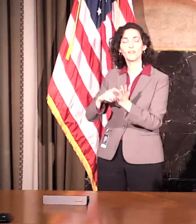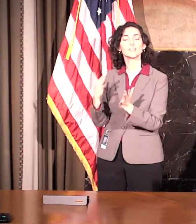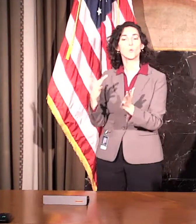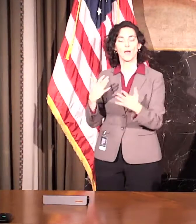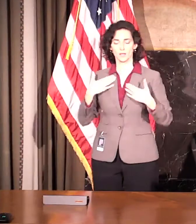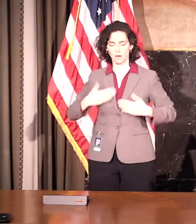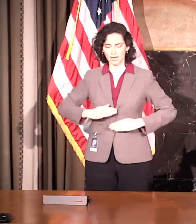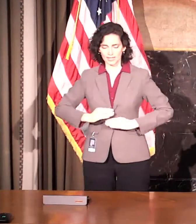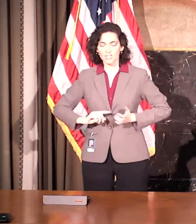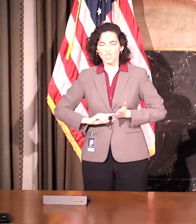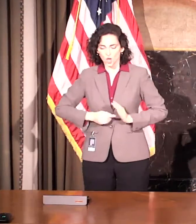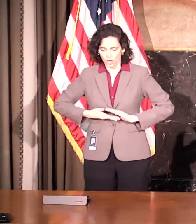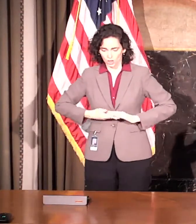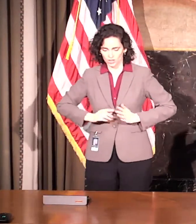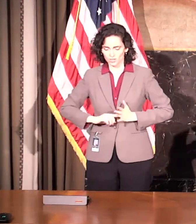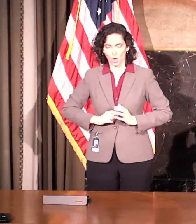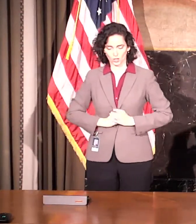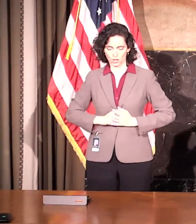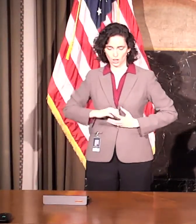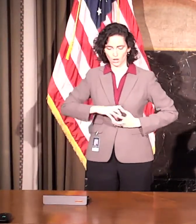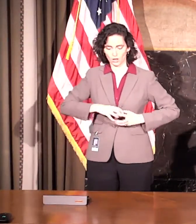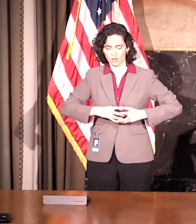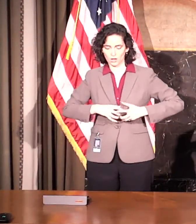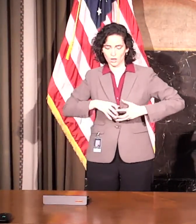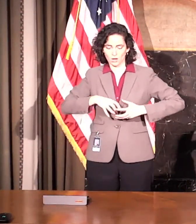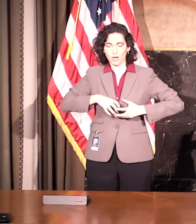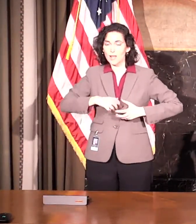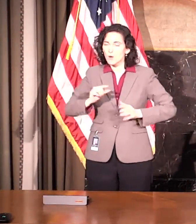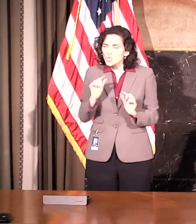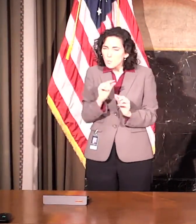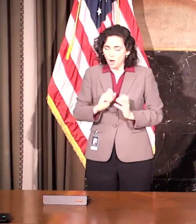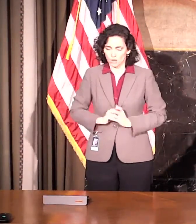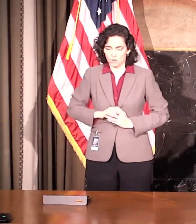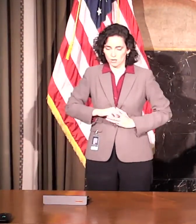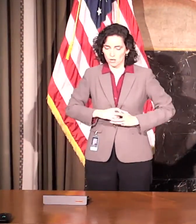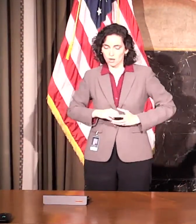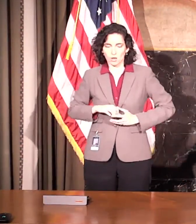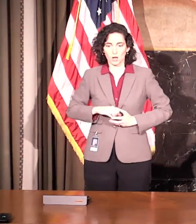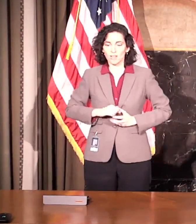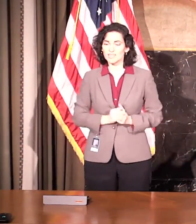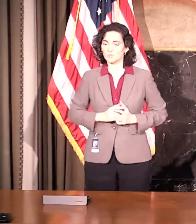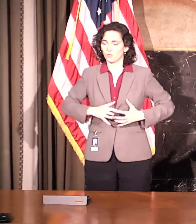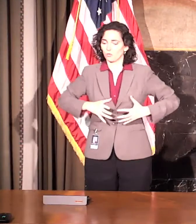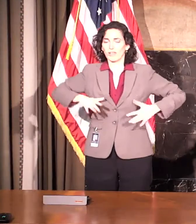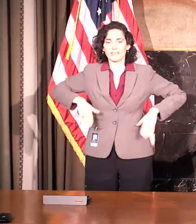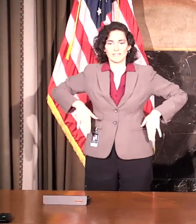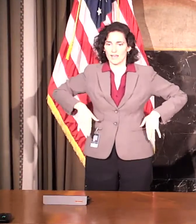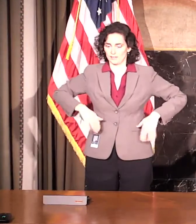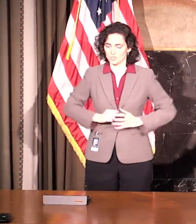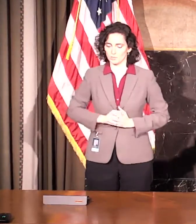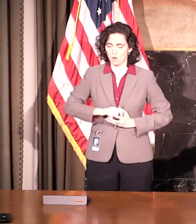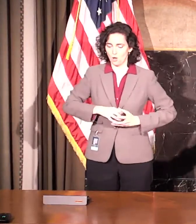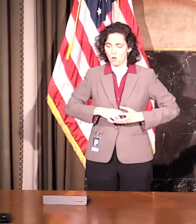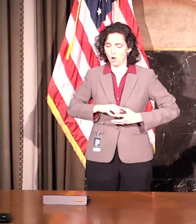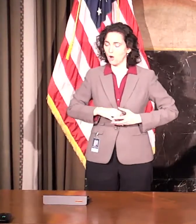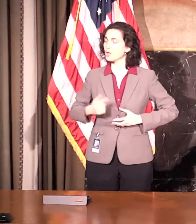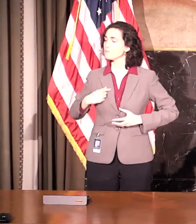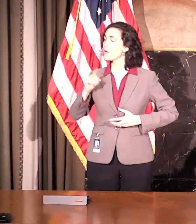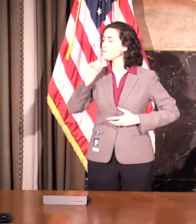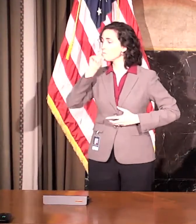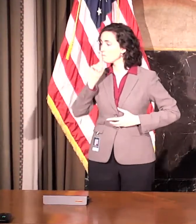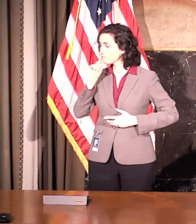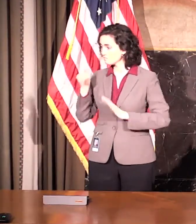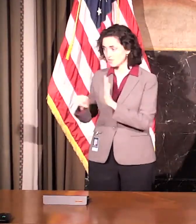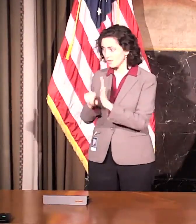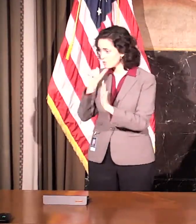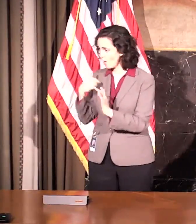false sense of security that you can, and especially if you have others who are coming together, go out there and get tested, they have a negative test, and